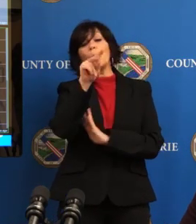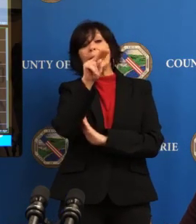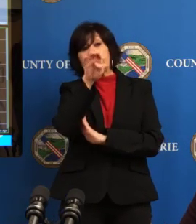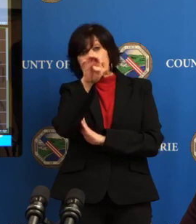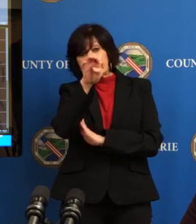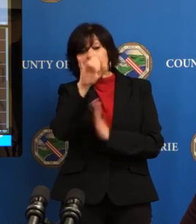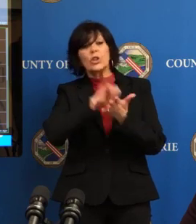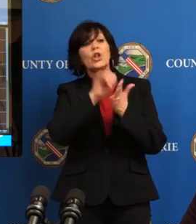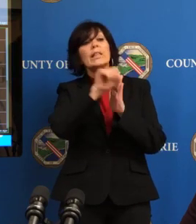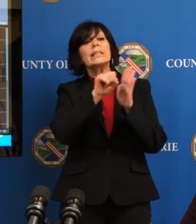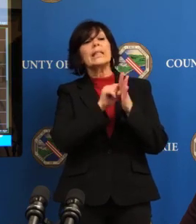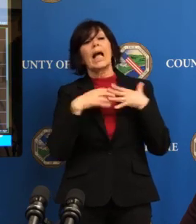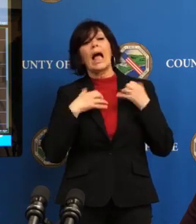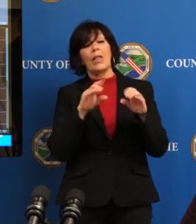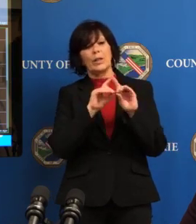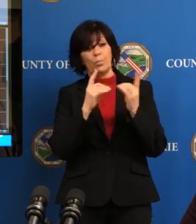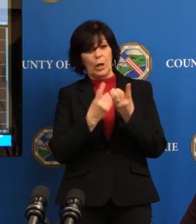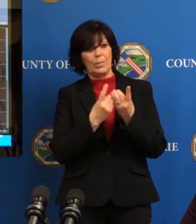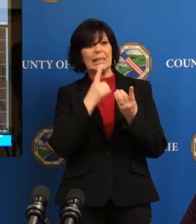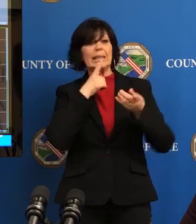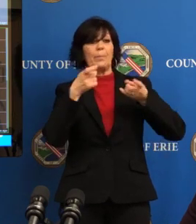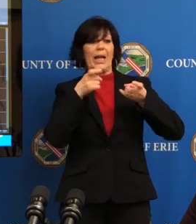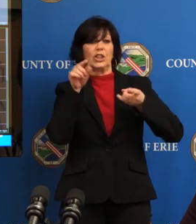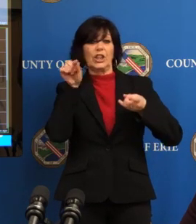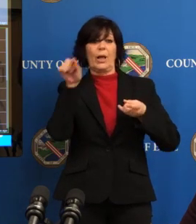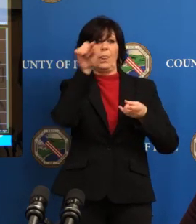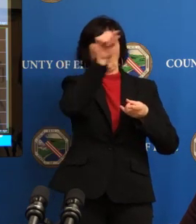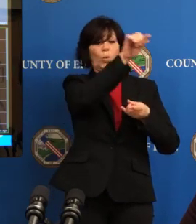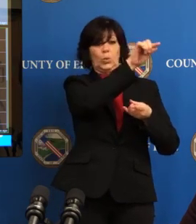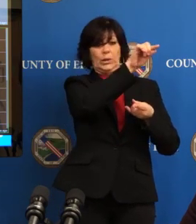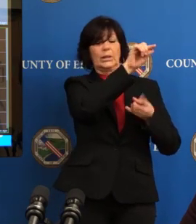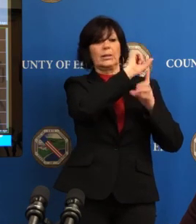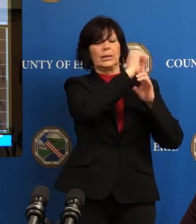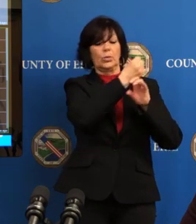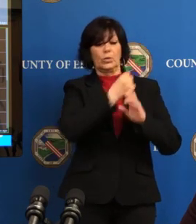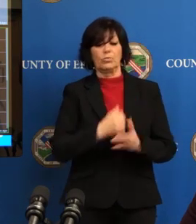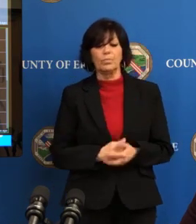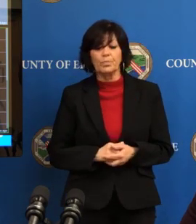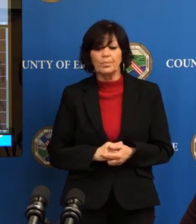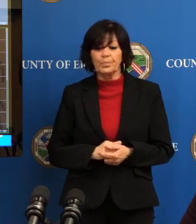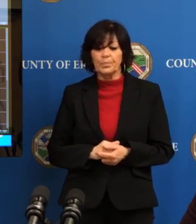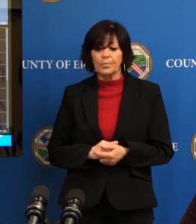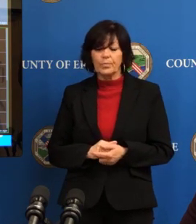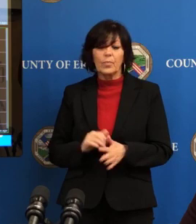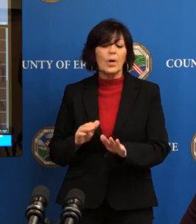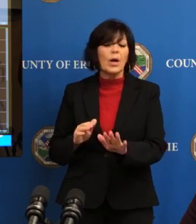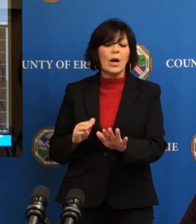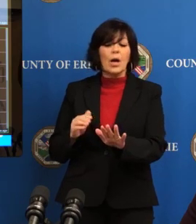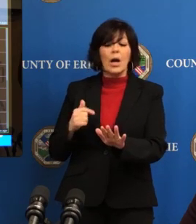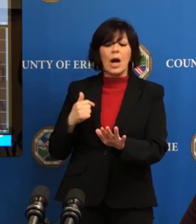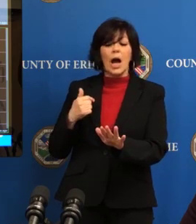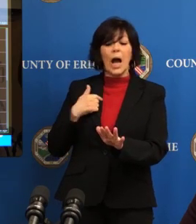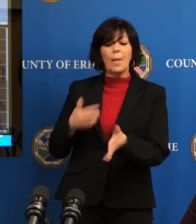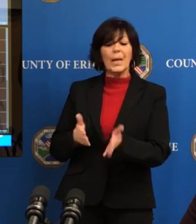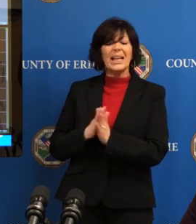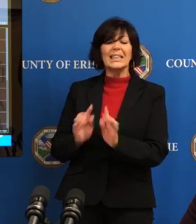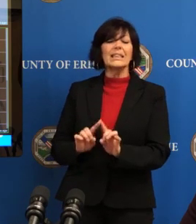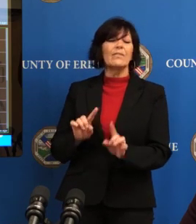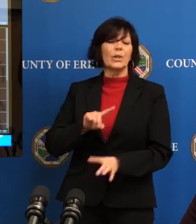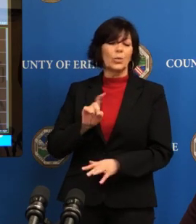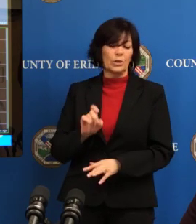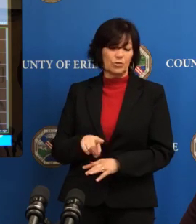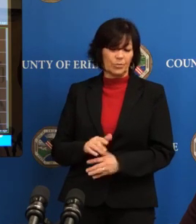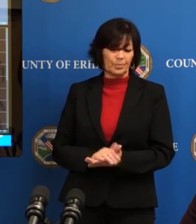York State Health Department is managing those cases. Well, no, I'm asking a different